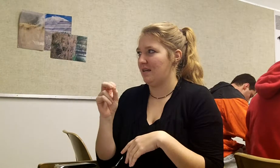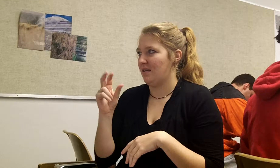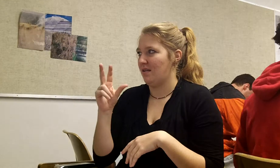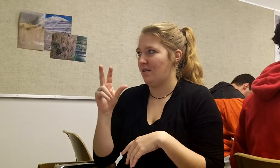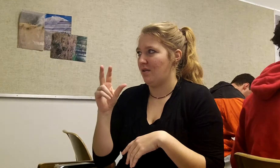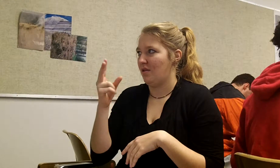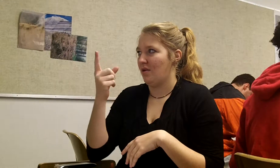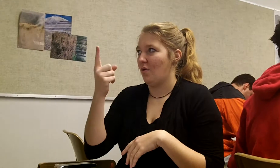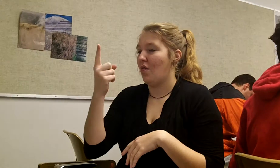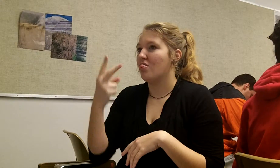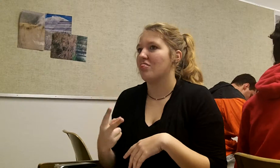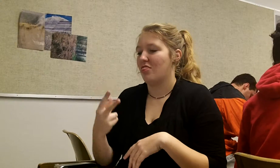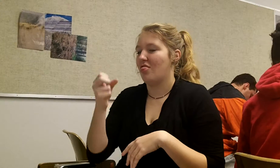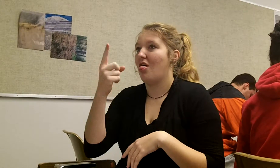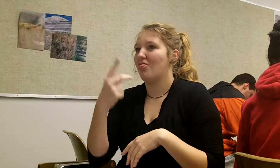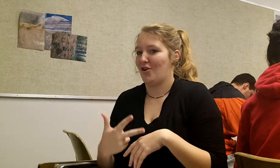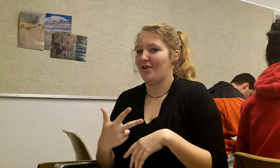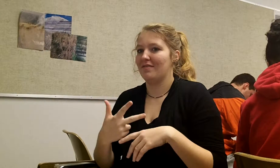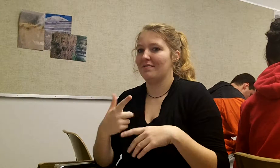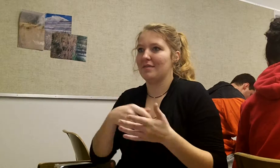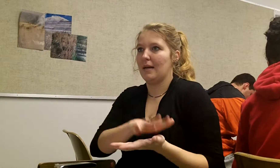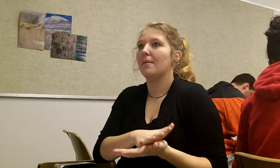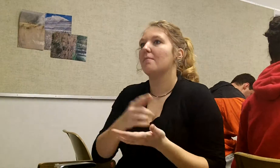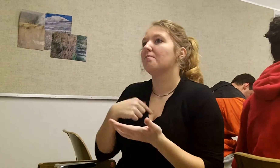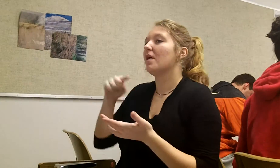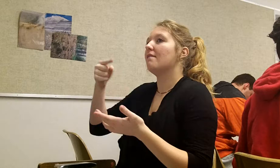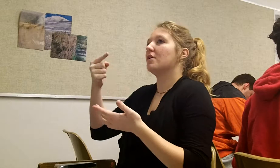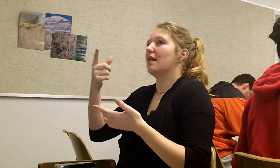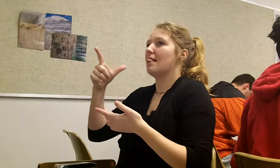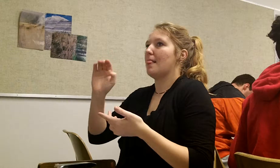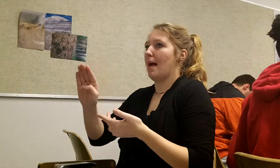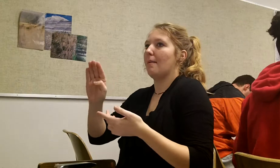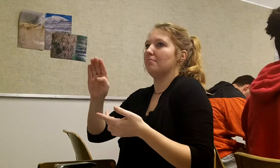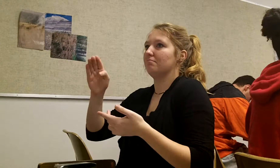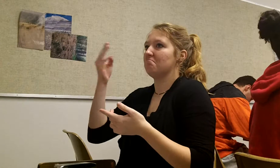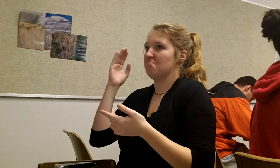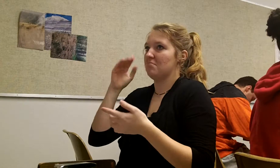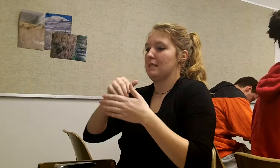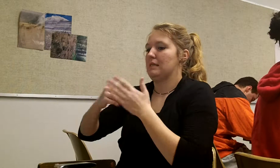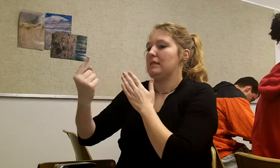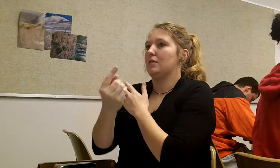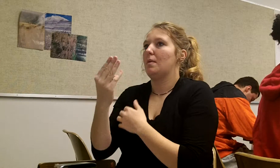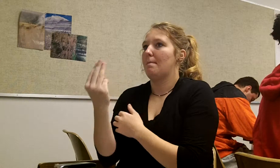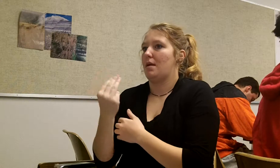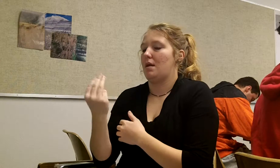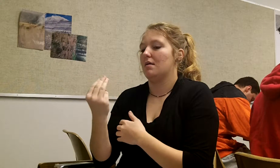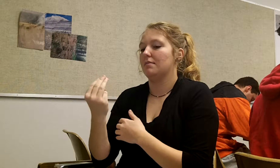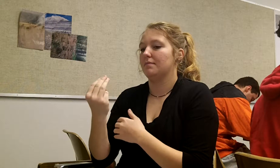Other announcements, we will have our first lab on Monday, barring some unforeseen weather weirdness, which I'm hoping has cleared up by